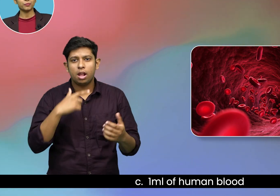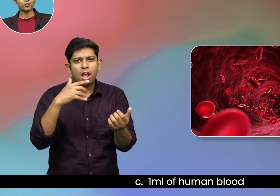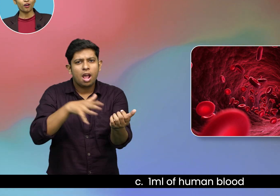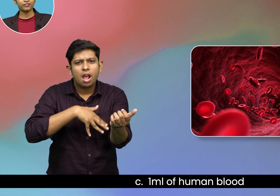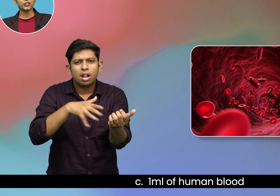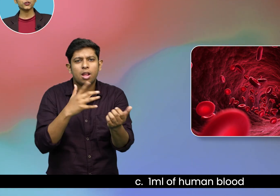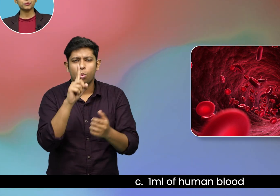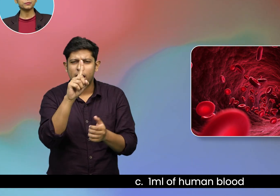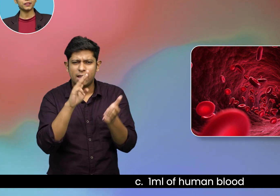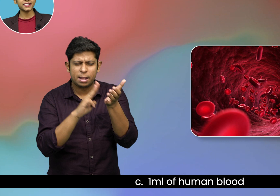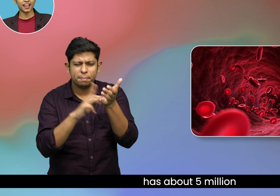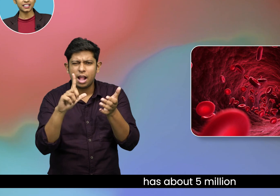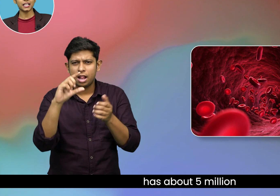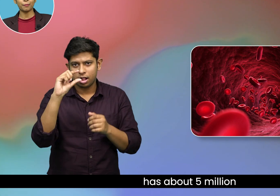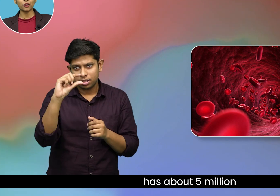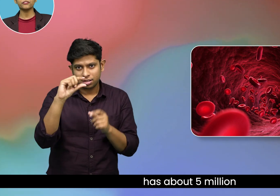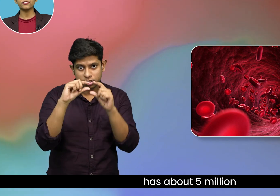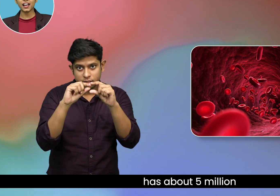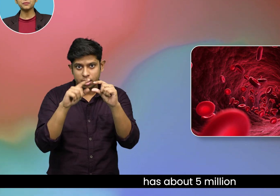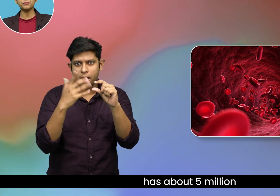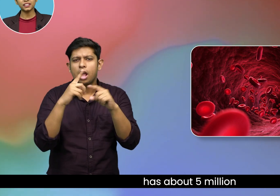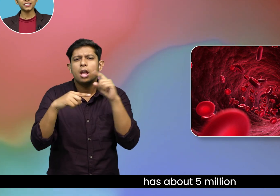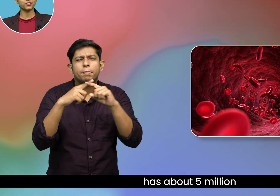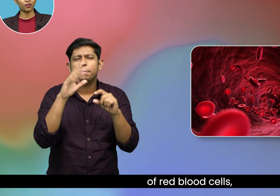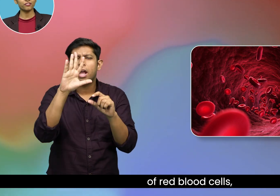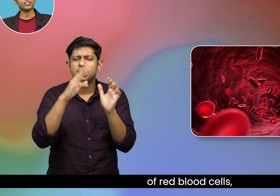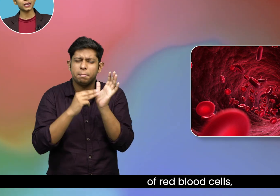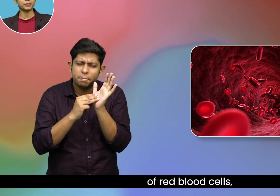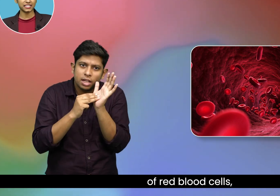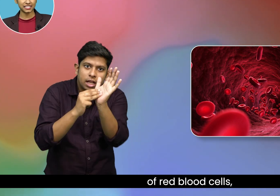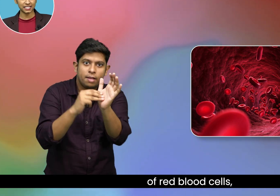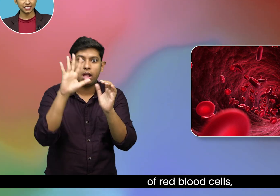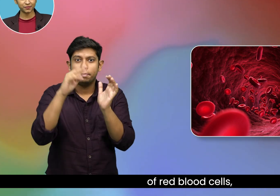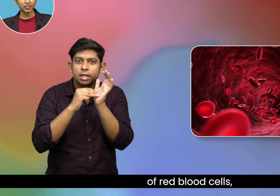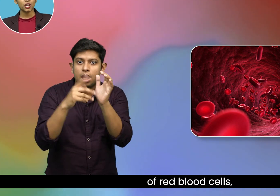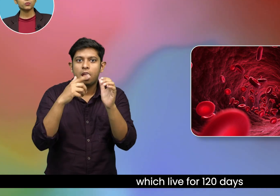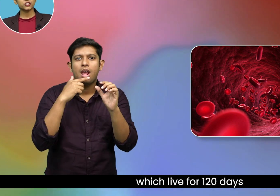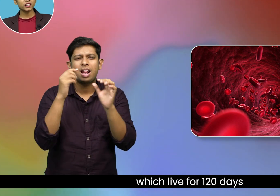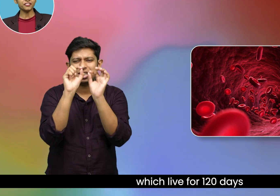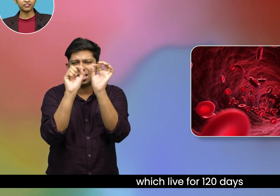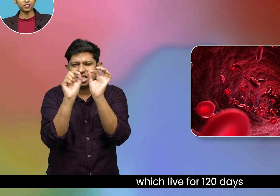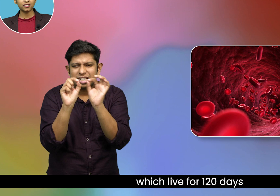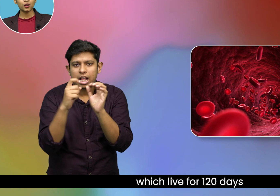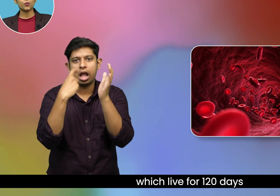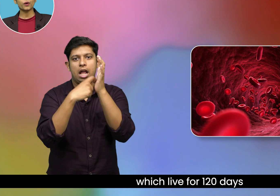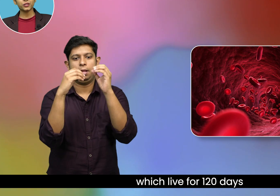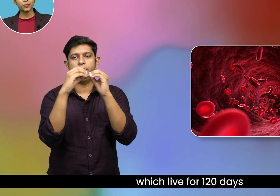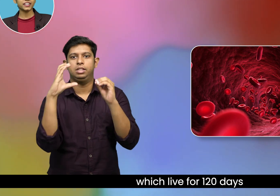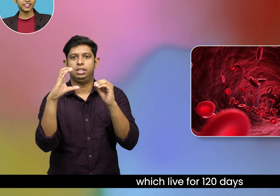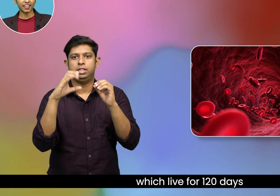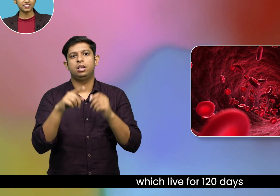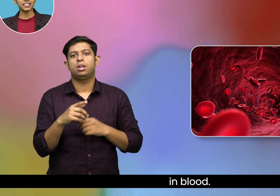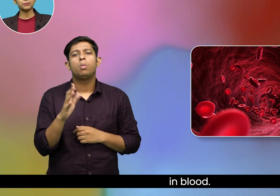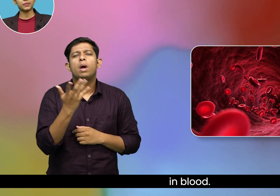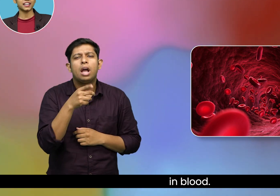1 ml of human blood has about 5 million of red blood cells, which live for